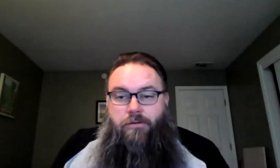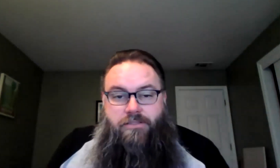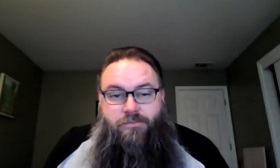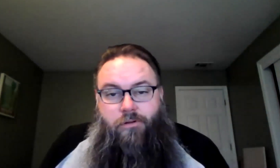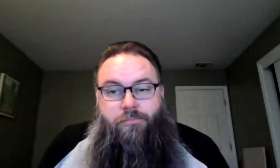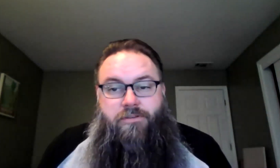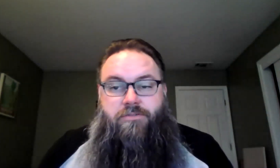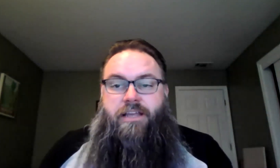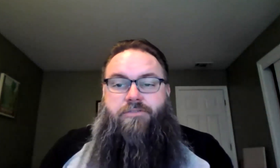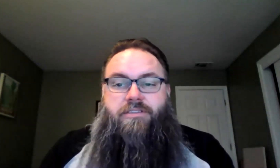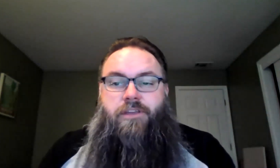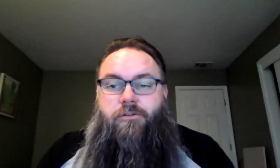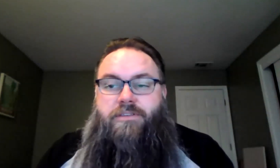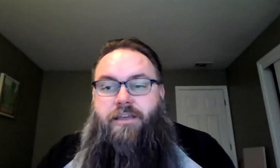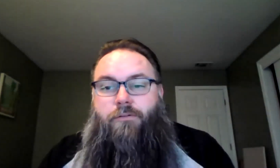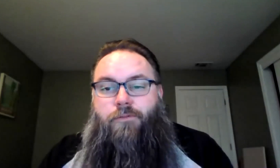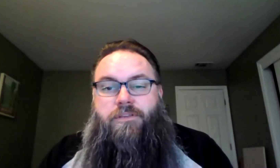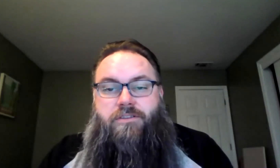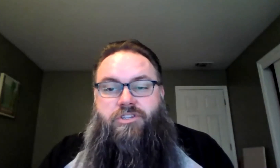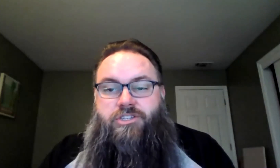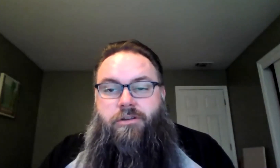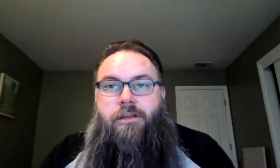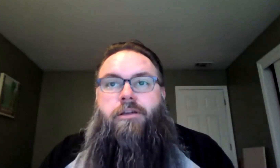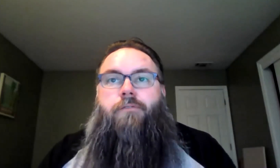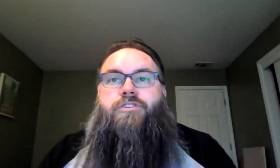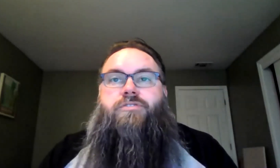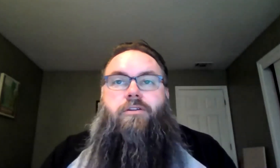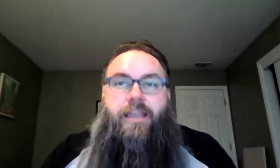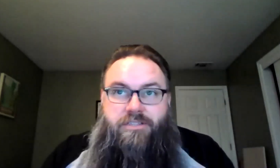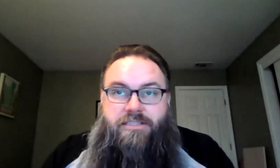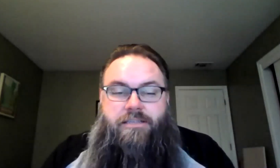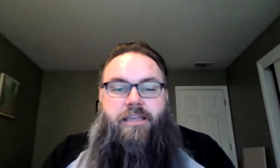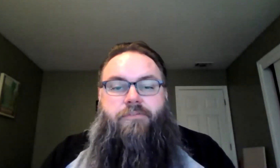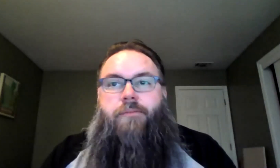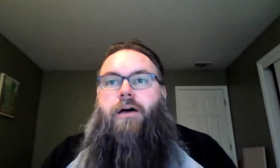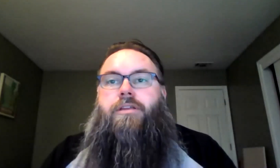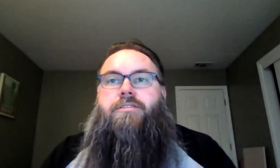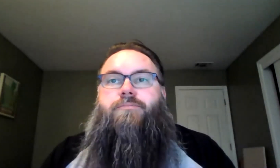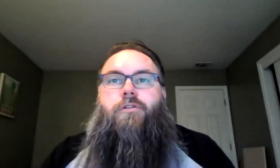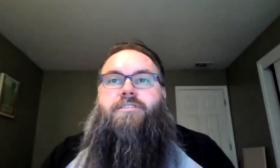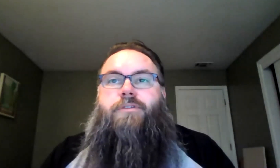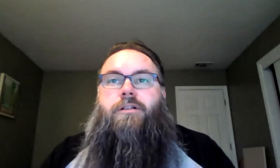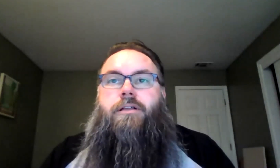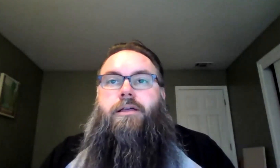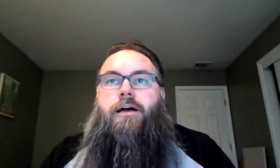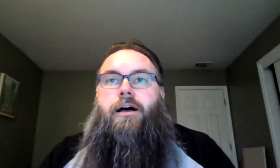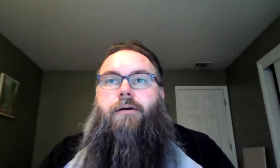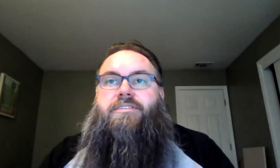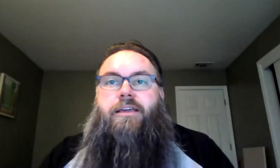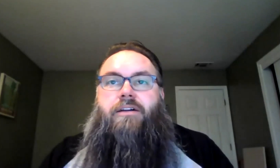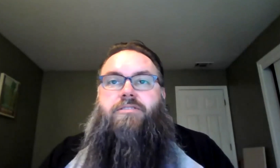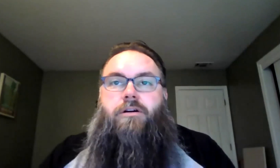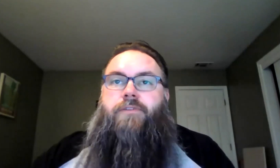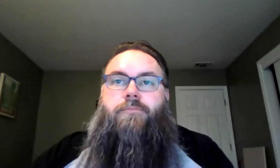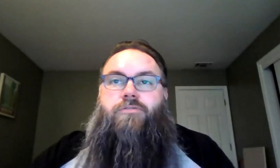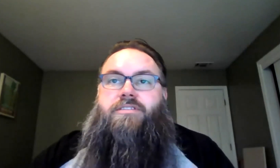ARCA came out in support of the bill. So Daniel Savino was there from the Association of Regional Center Agencies. They have come out in support of this bill. The